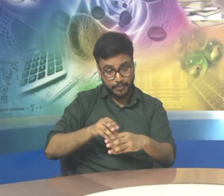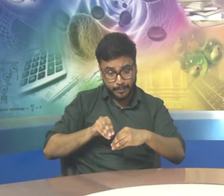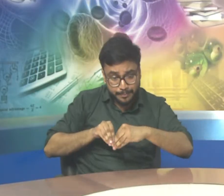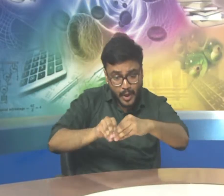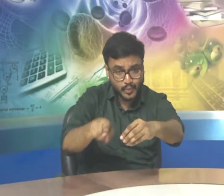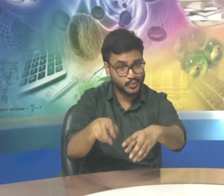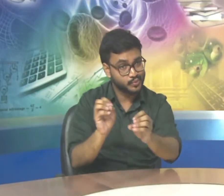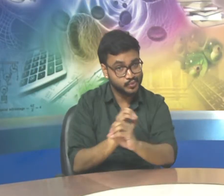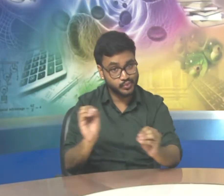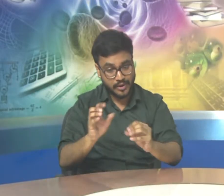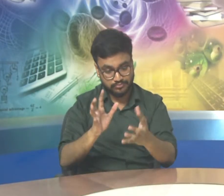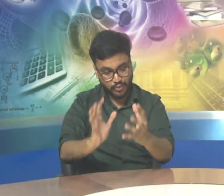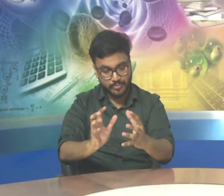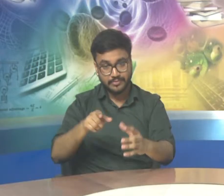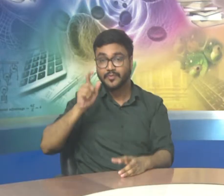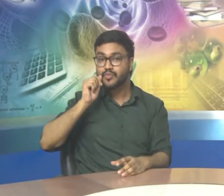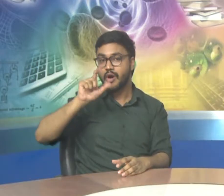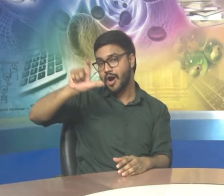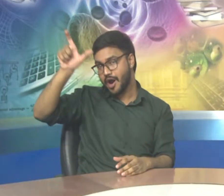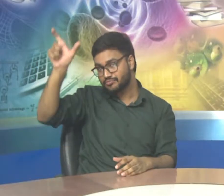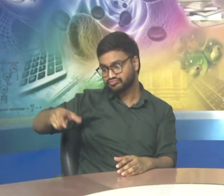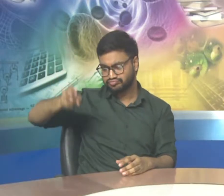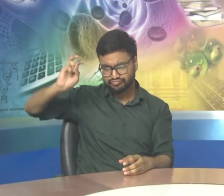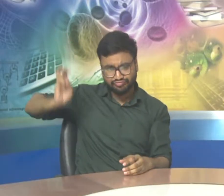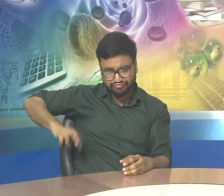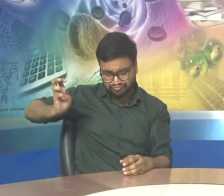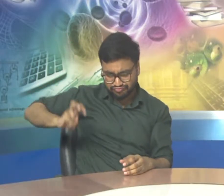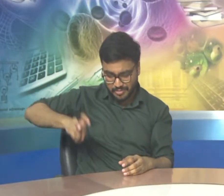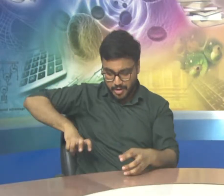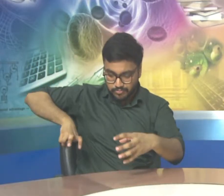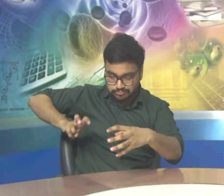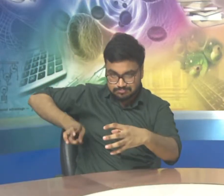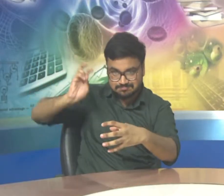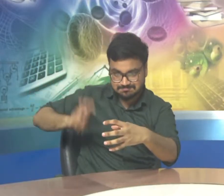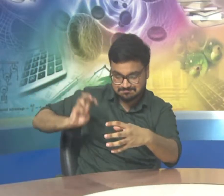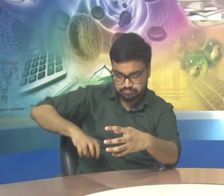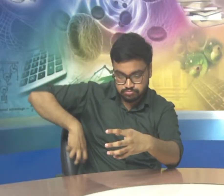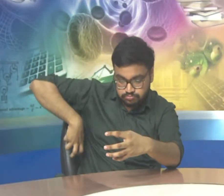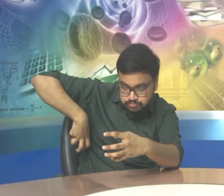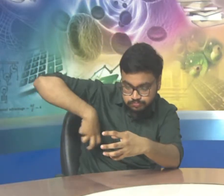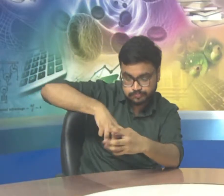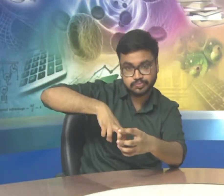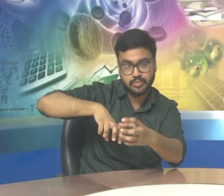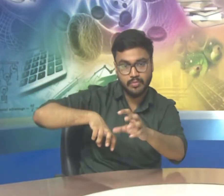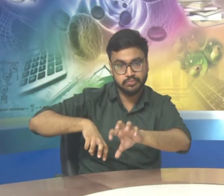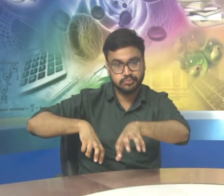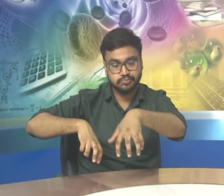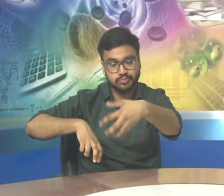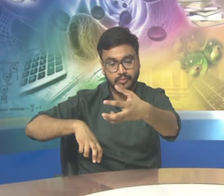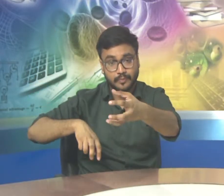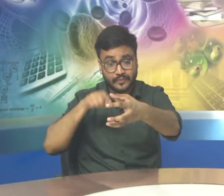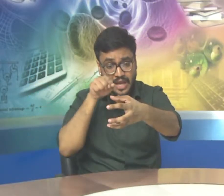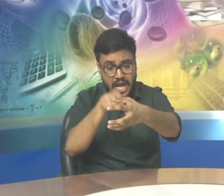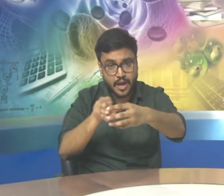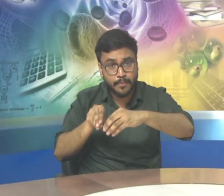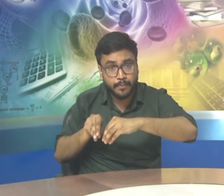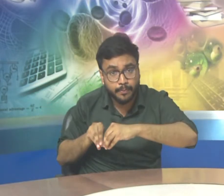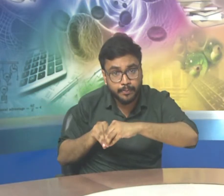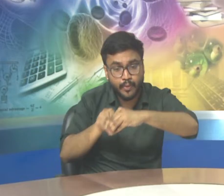change speed and direction. Same as for the football, an object at rest